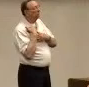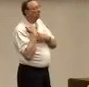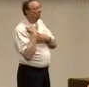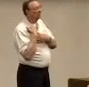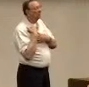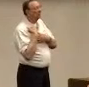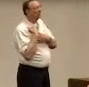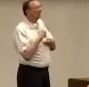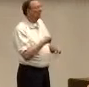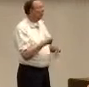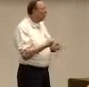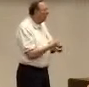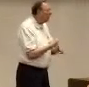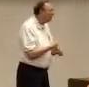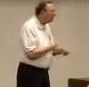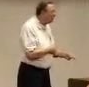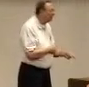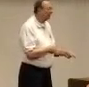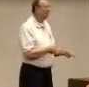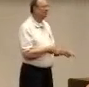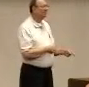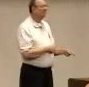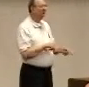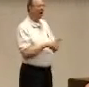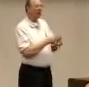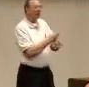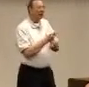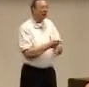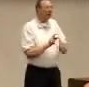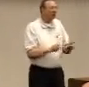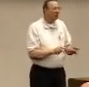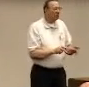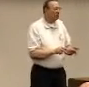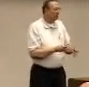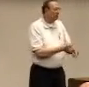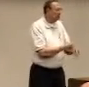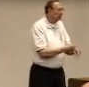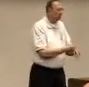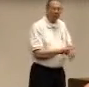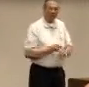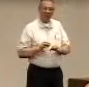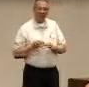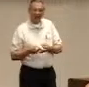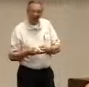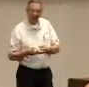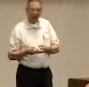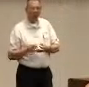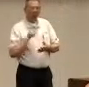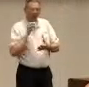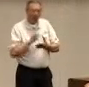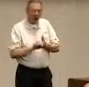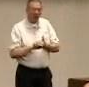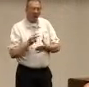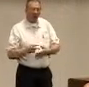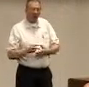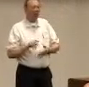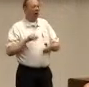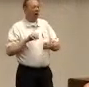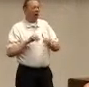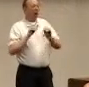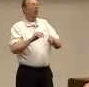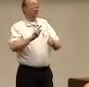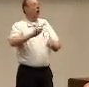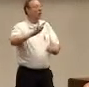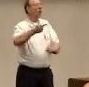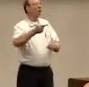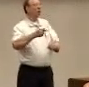learned responsibility. He tended sheep. He learned how to take care of people. He was given a family, and he learned how to put others